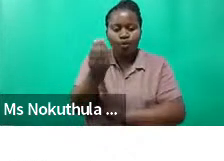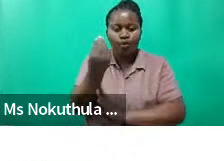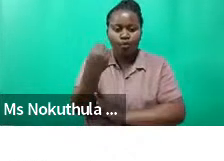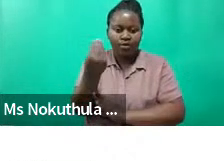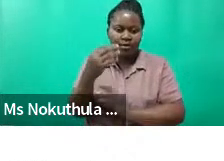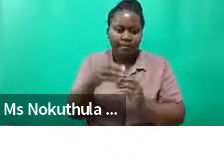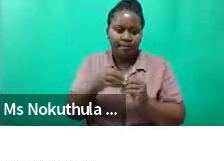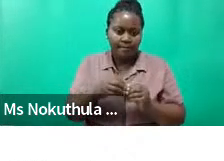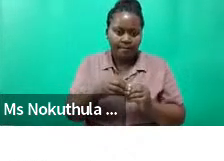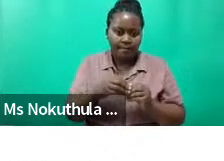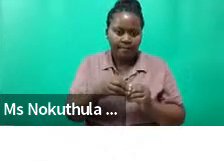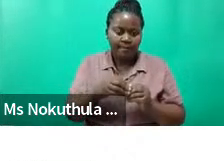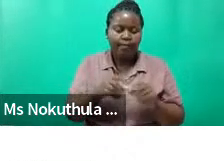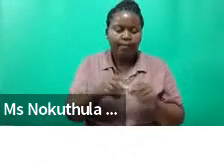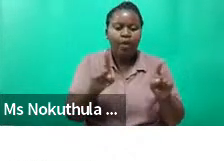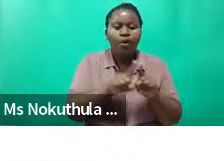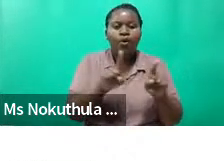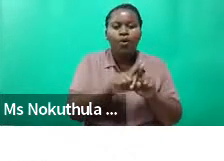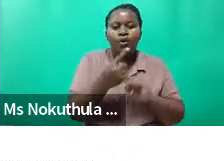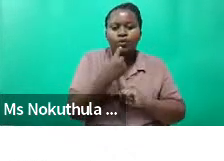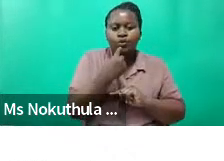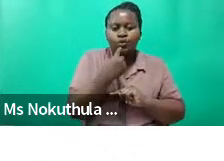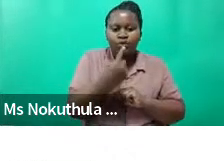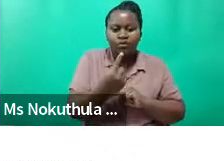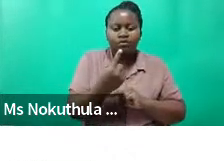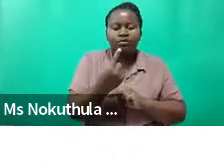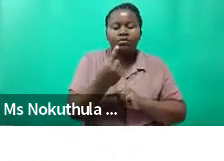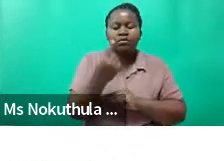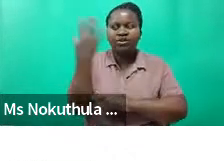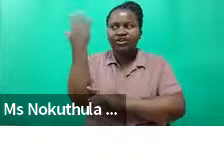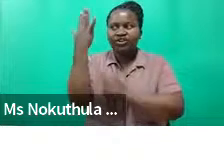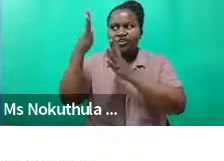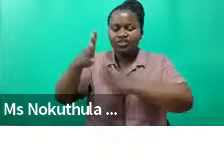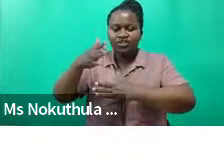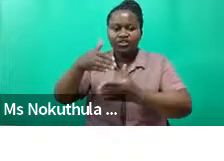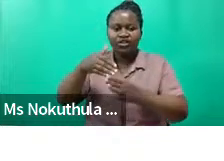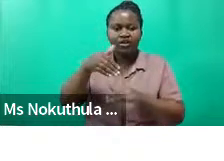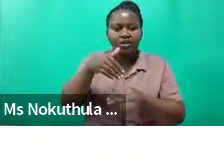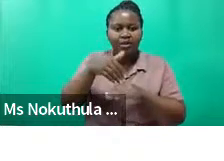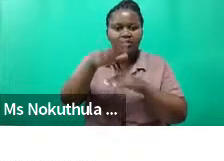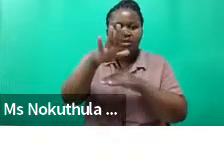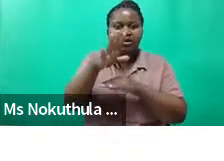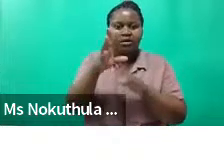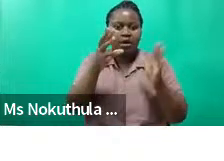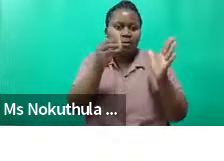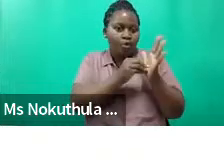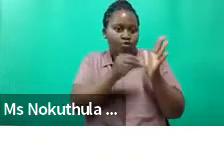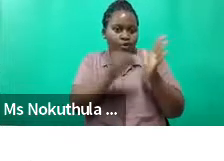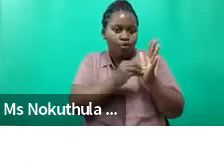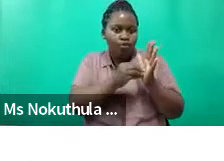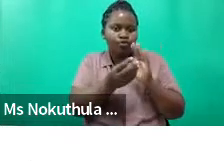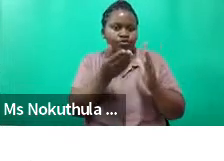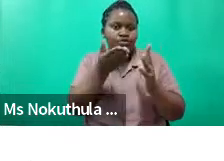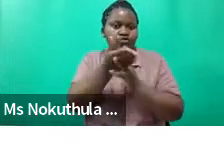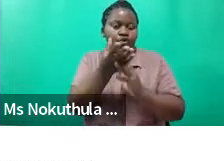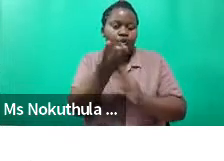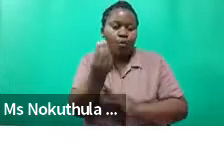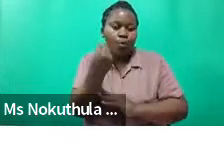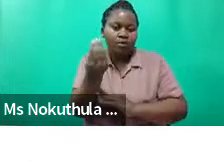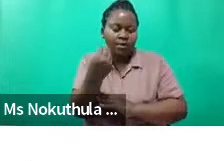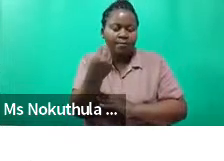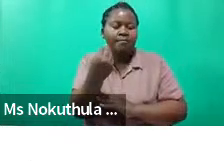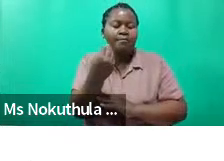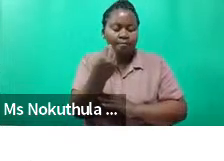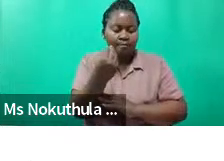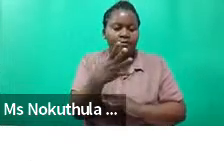just stated the lecturer sent me notes via WhatsApp. The notes on WhatsApp assisted me very well. So the